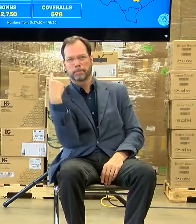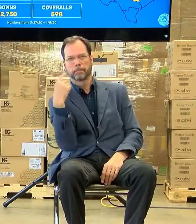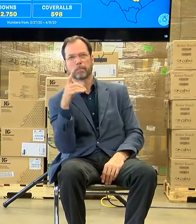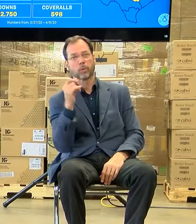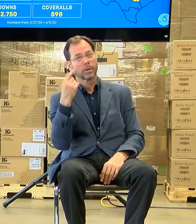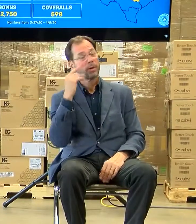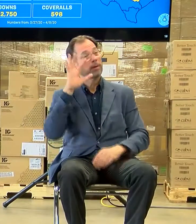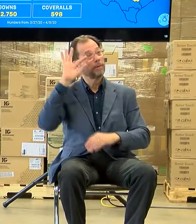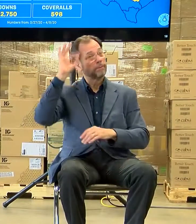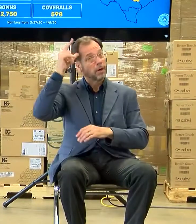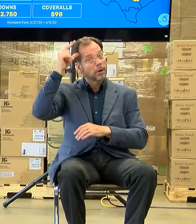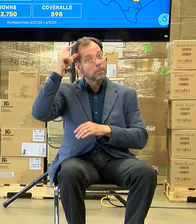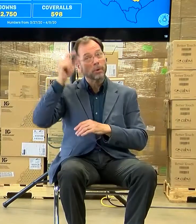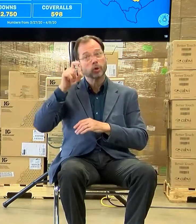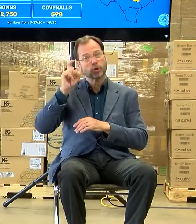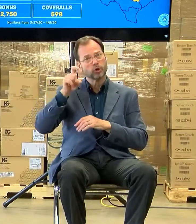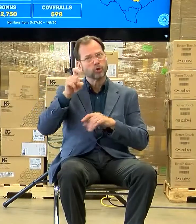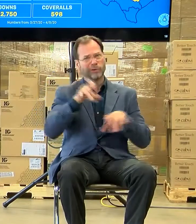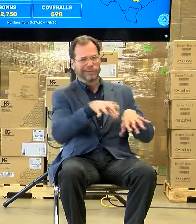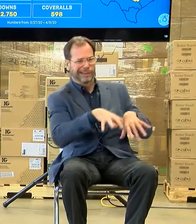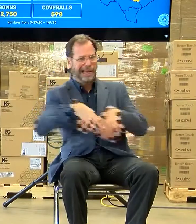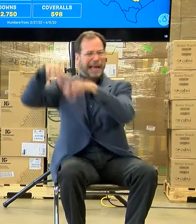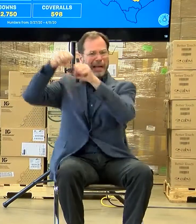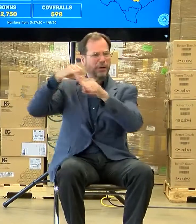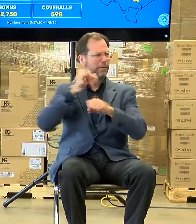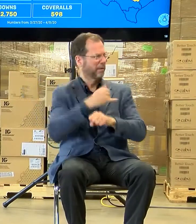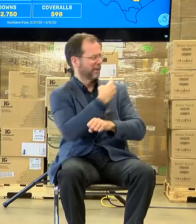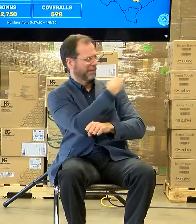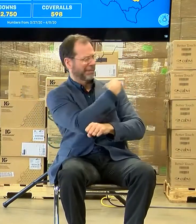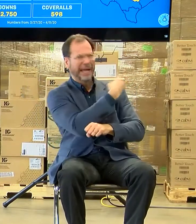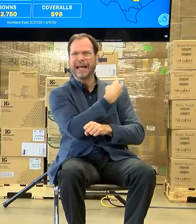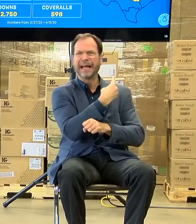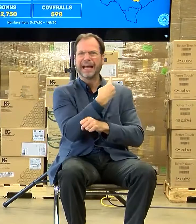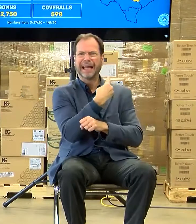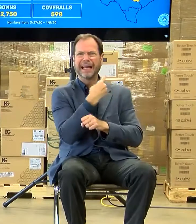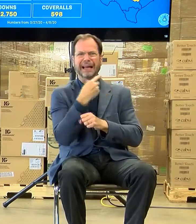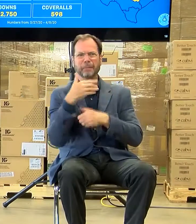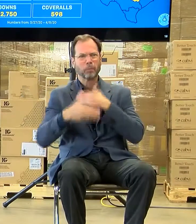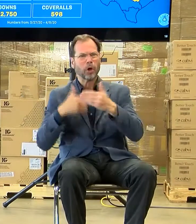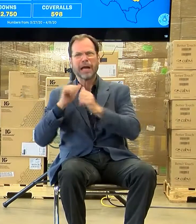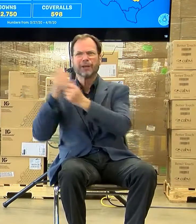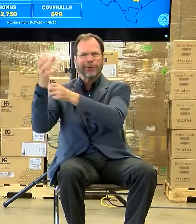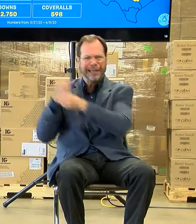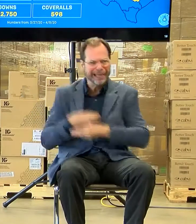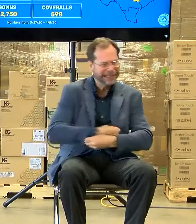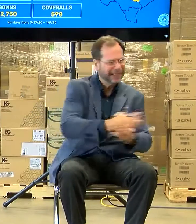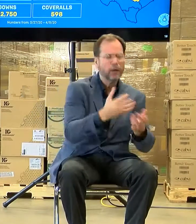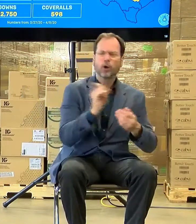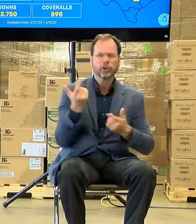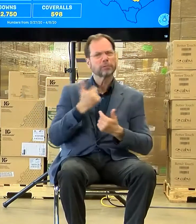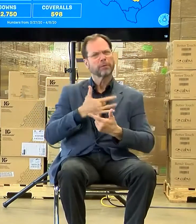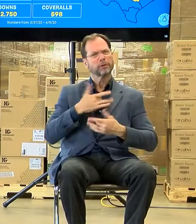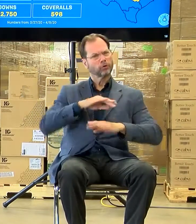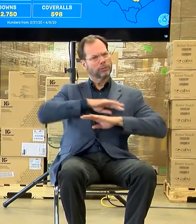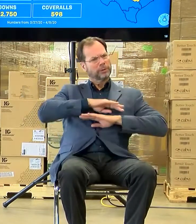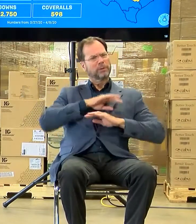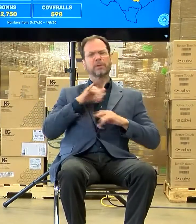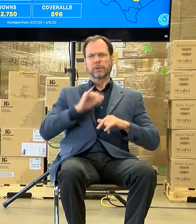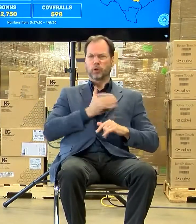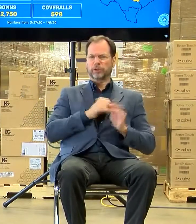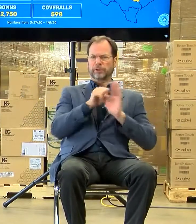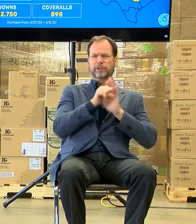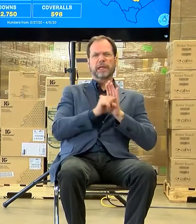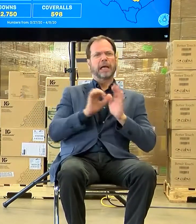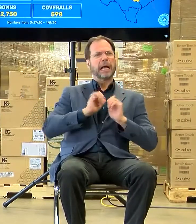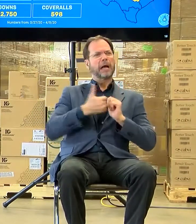the federal government should take over this supply chain process, or are you satisfied with how the state has